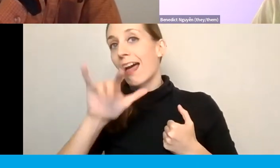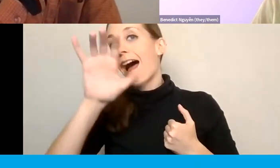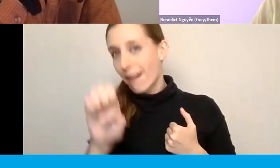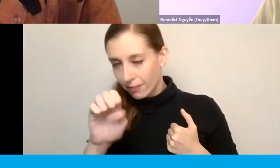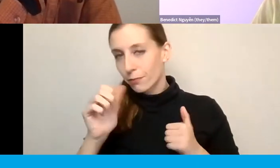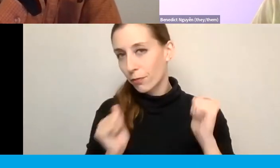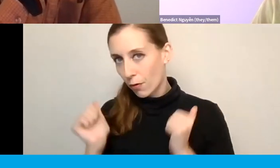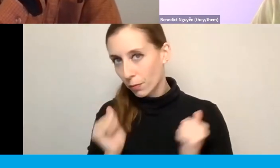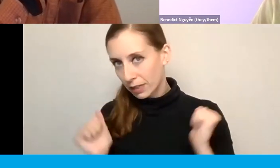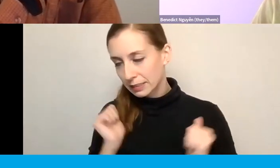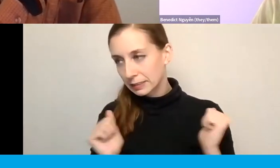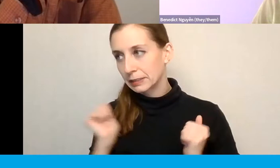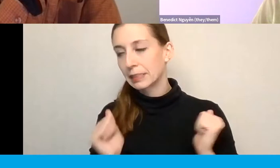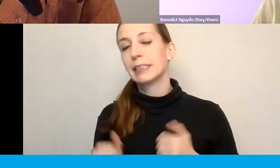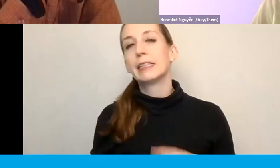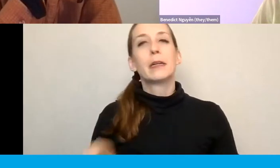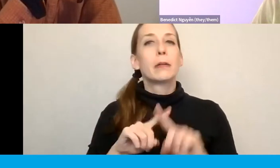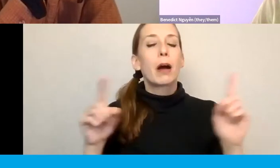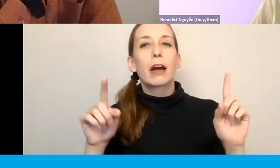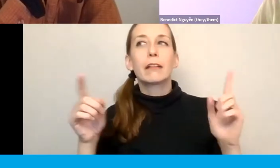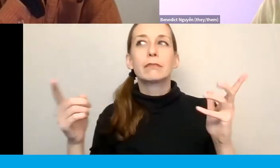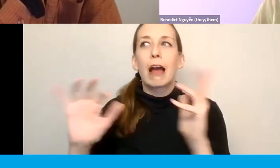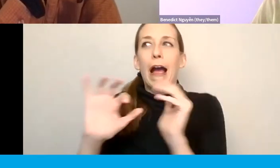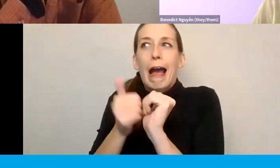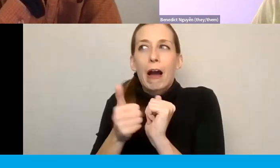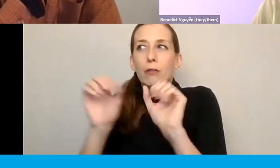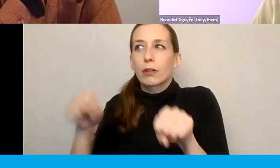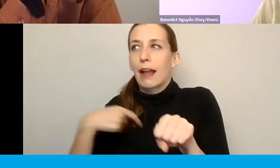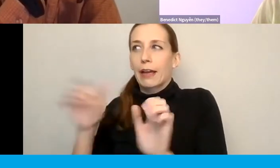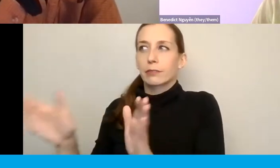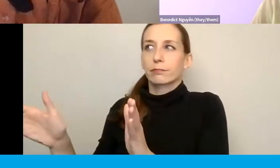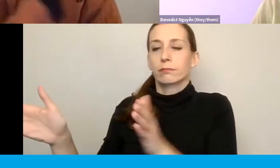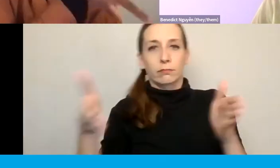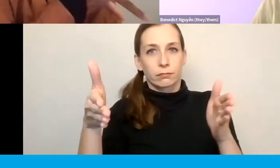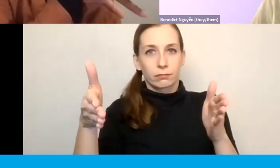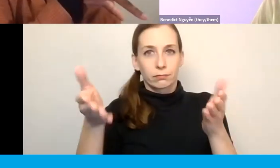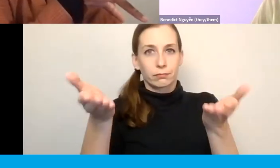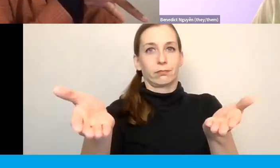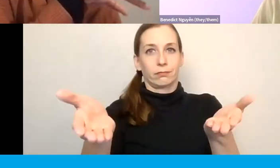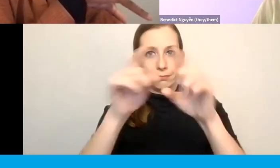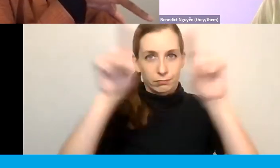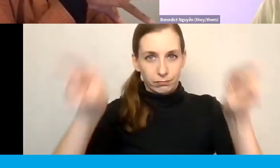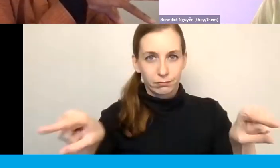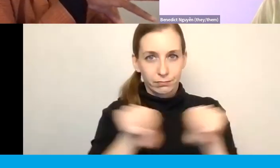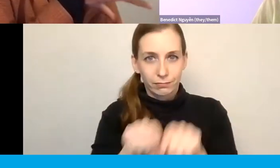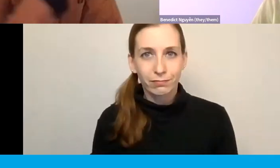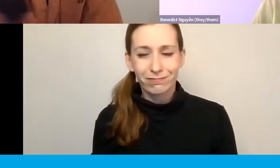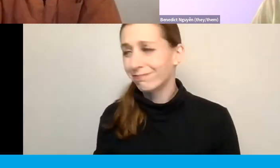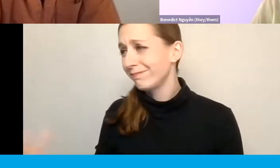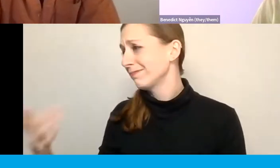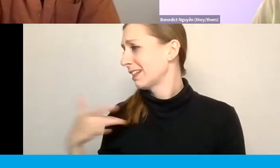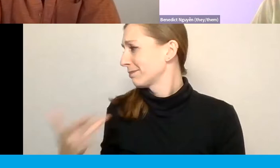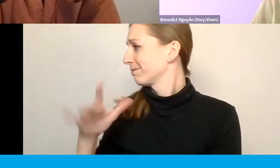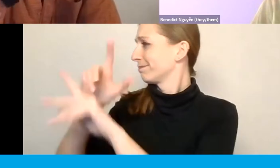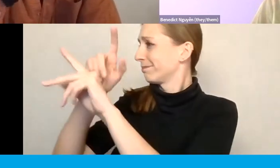the on a sort of like nuanced level, what things are shifting and changing as I'm traditionally making in for live performance and